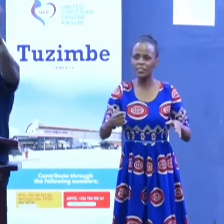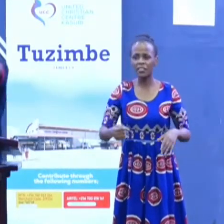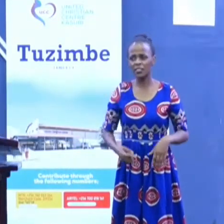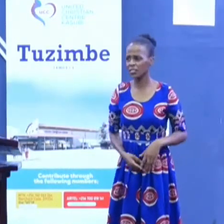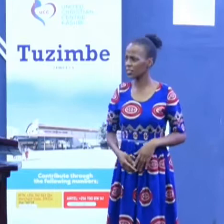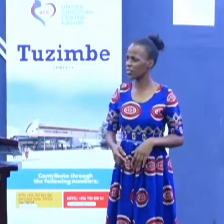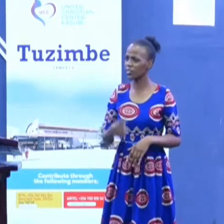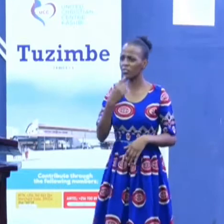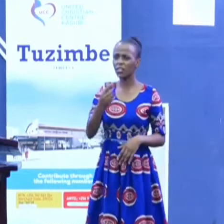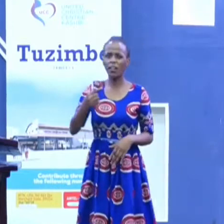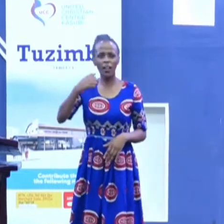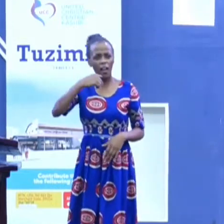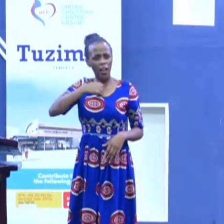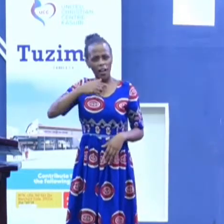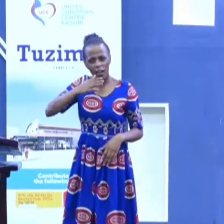He